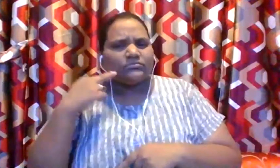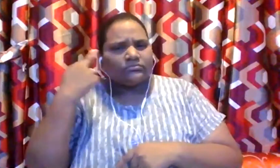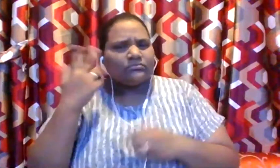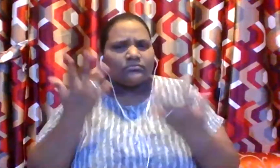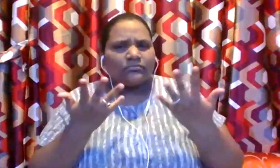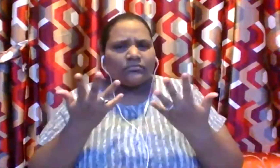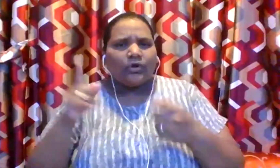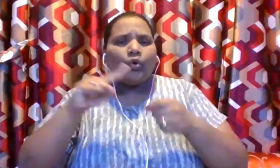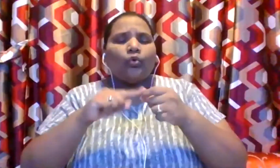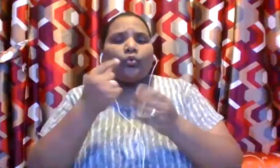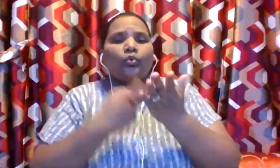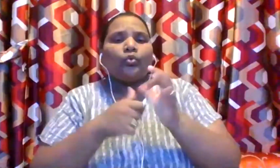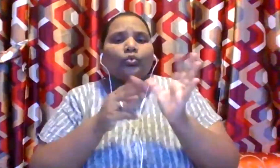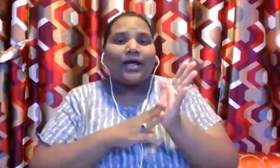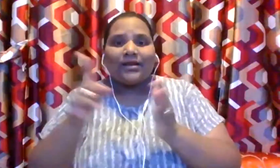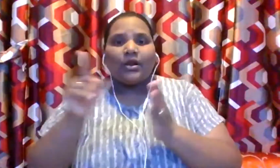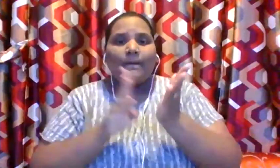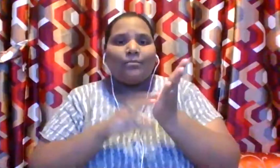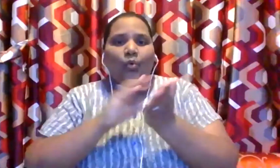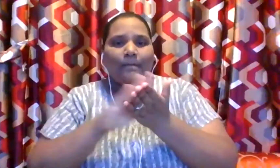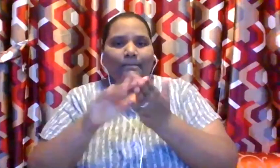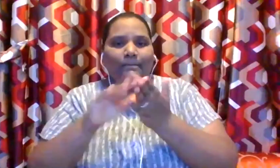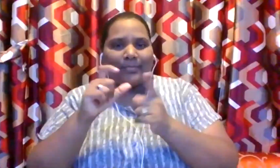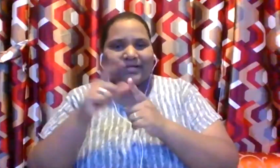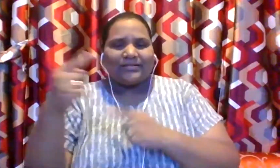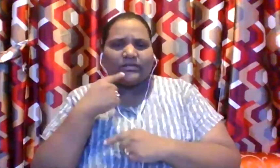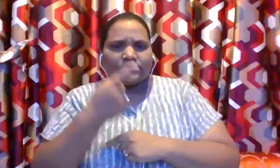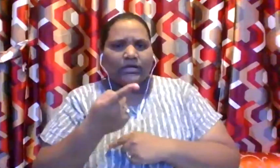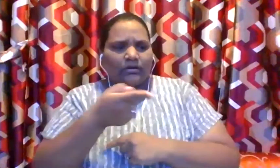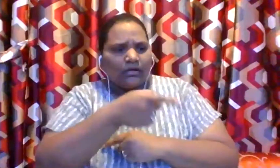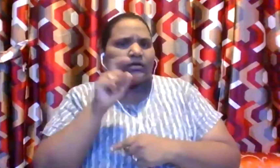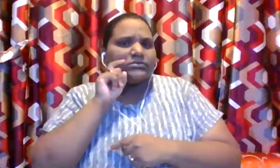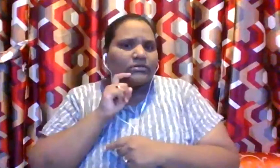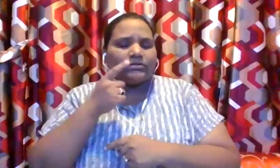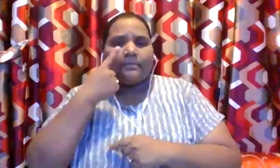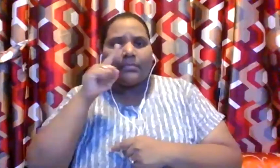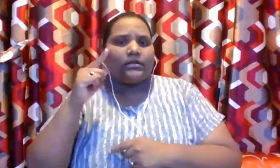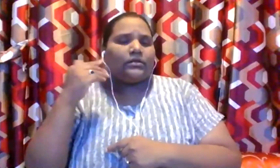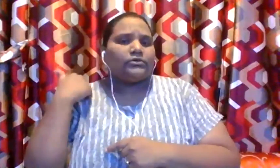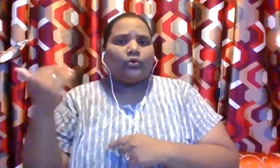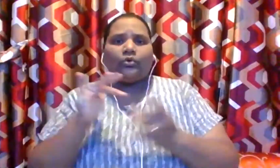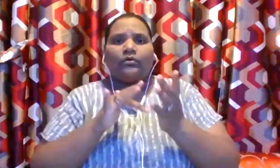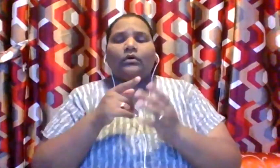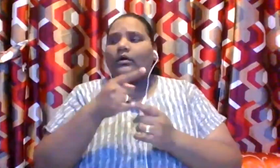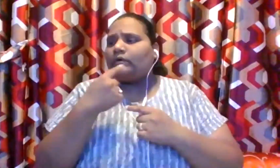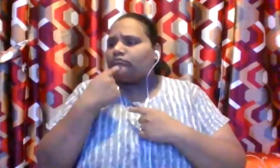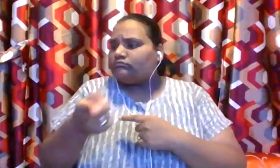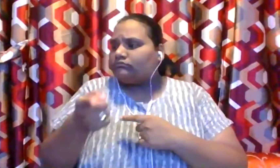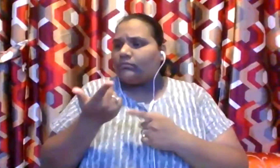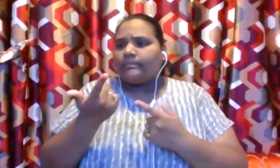Prophet Muhammad, exalted personalities like Jesus Christ or Muhammad, why would they say something like this